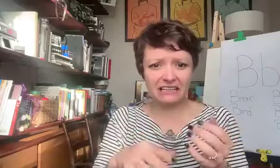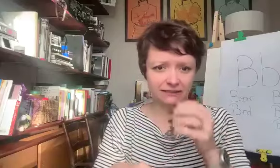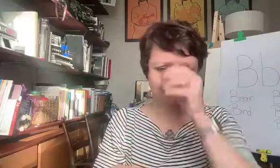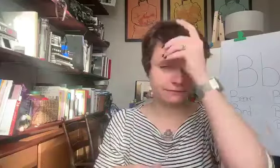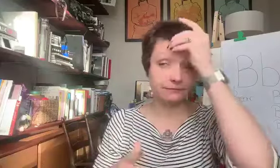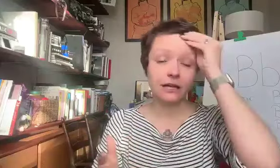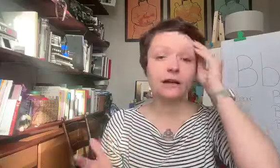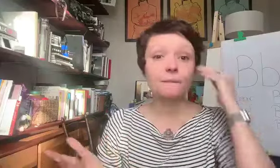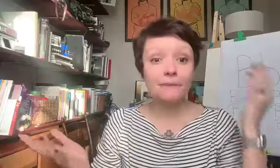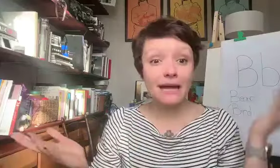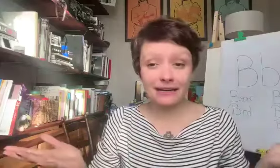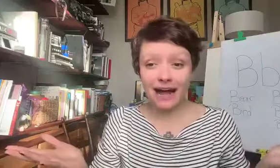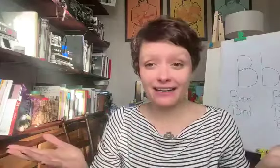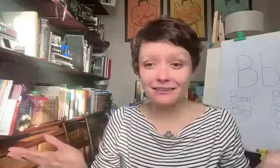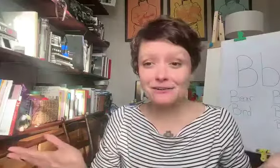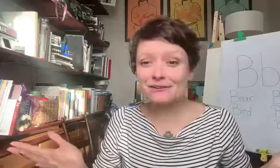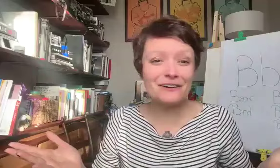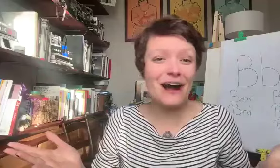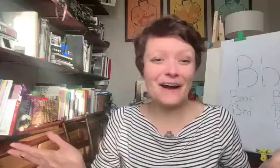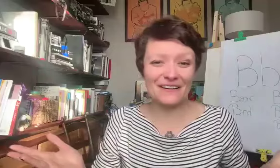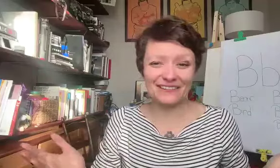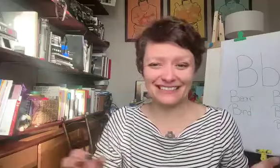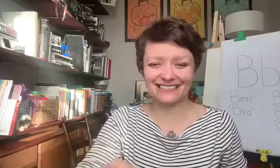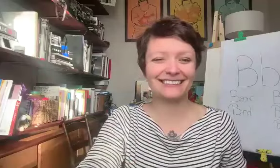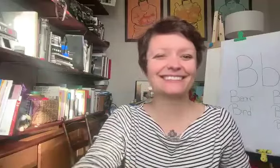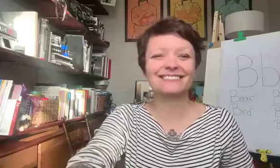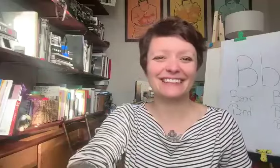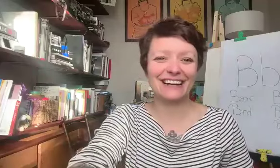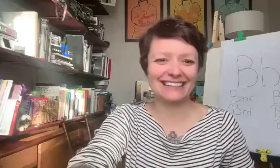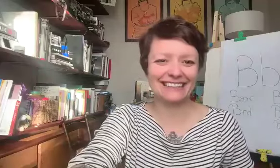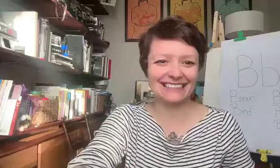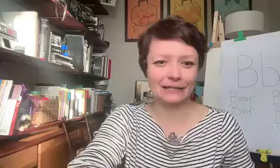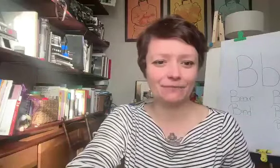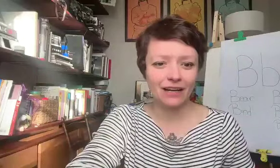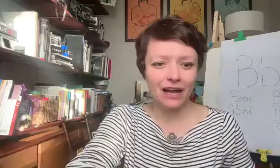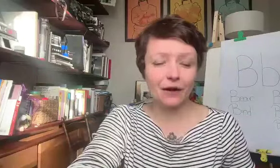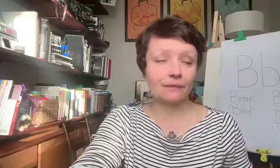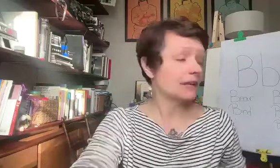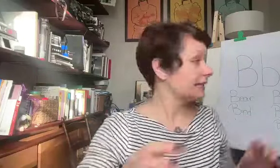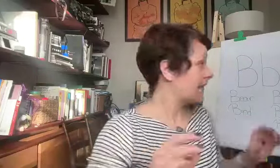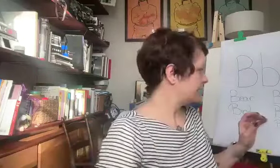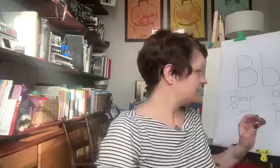die. Maybe not. Who knows? We'll wait and see. Okay,